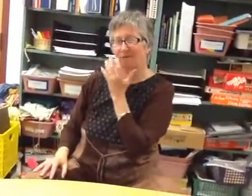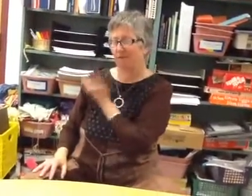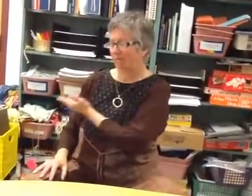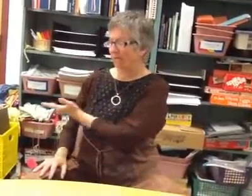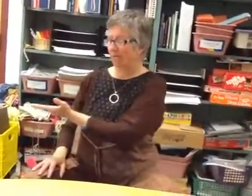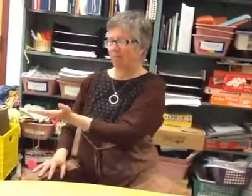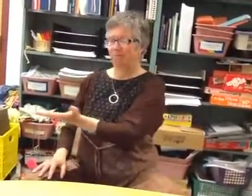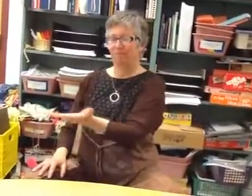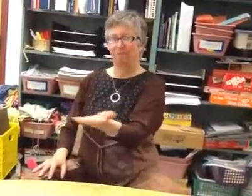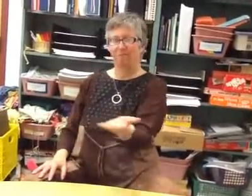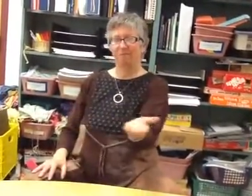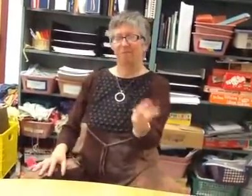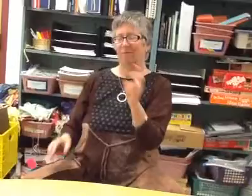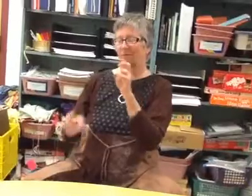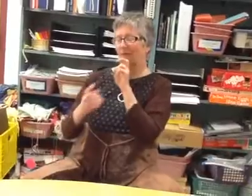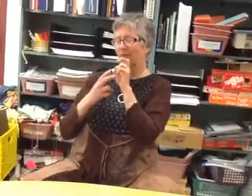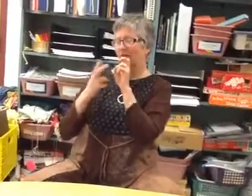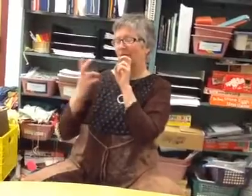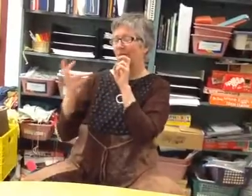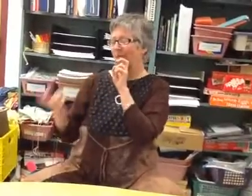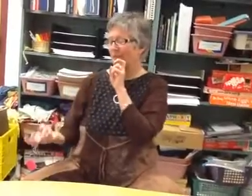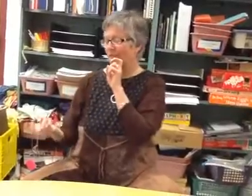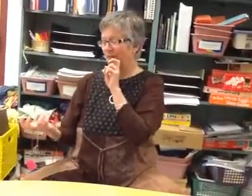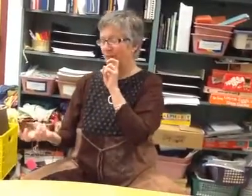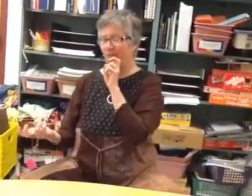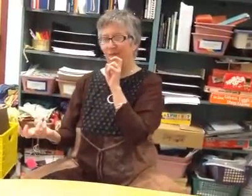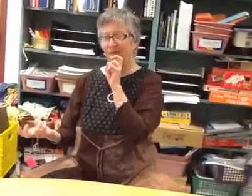all in awe, awe, awe.